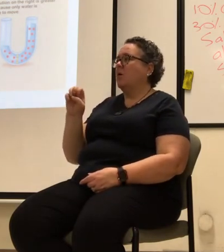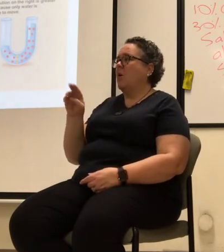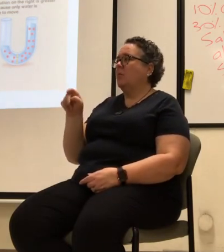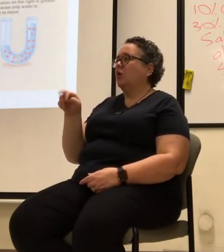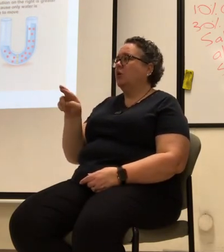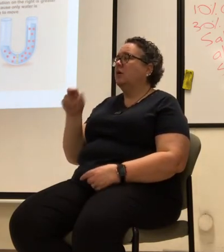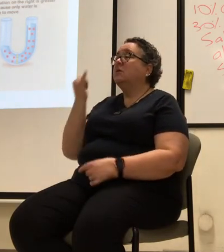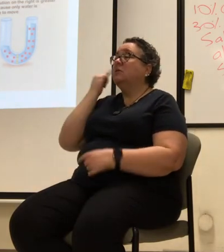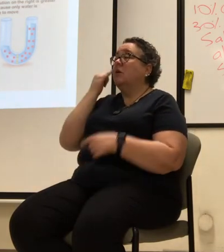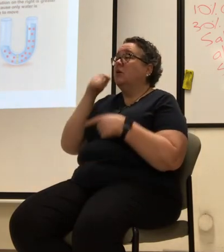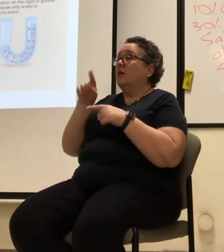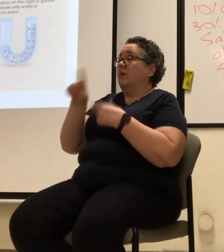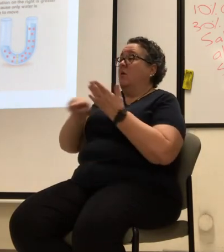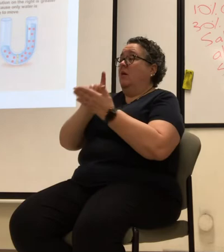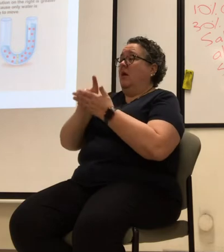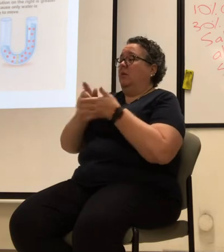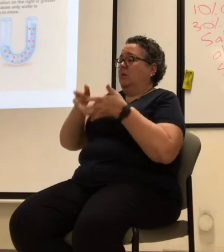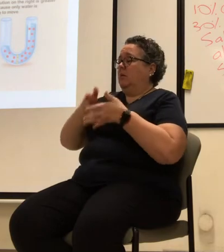hour incubation,